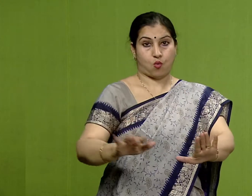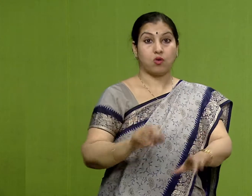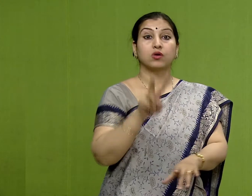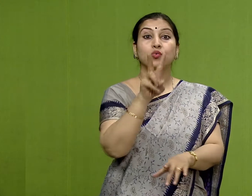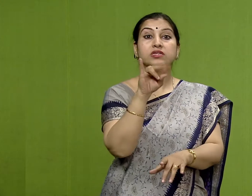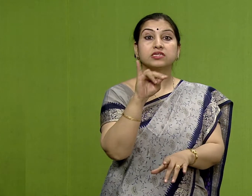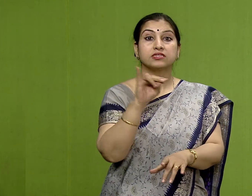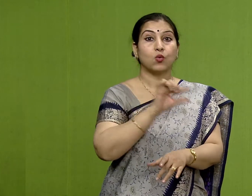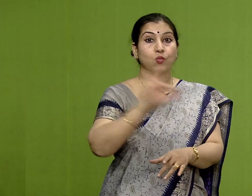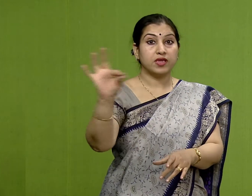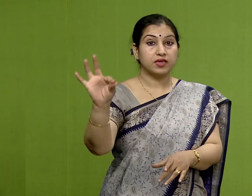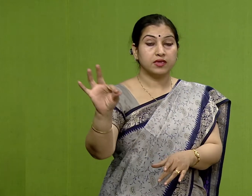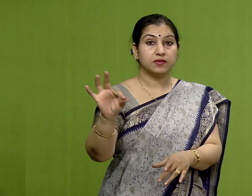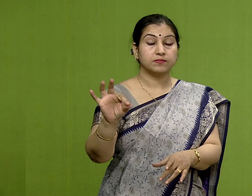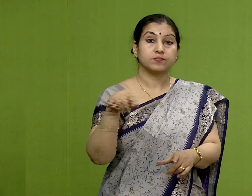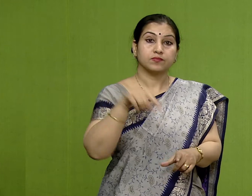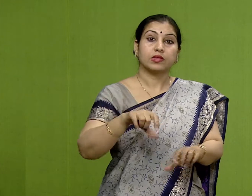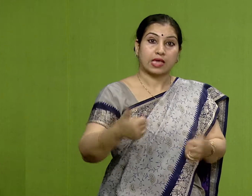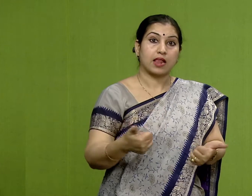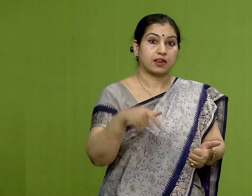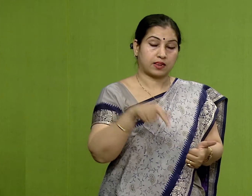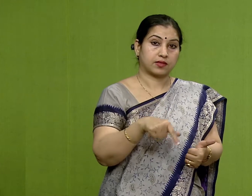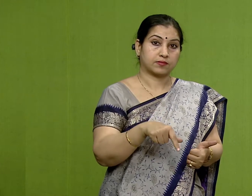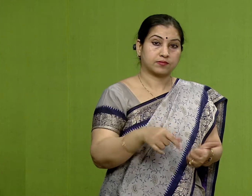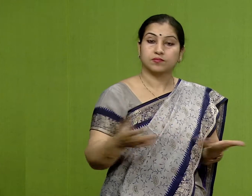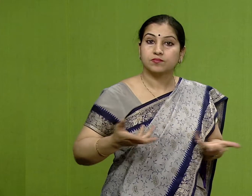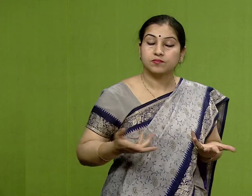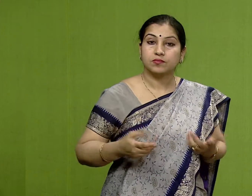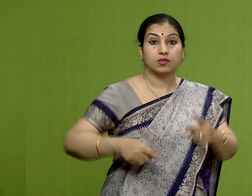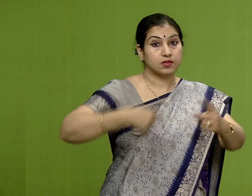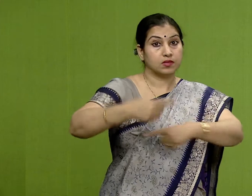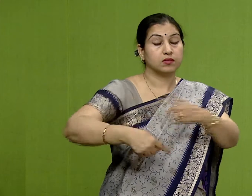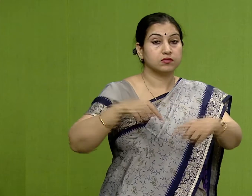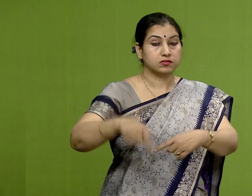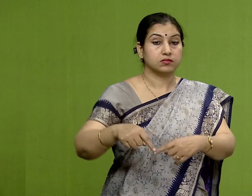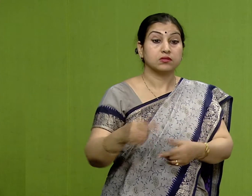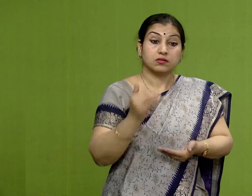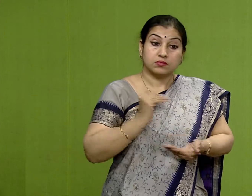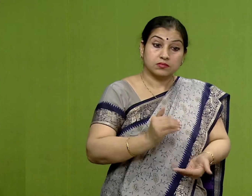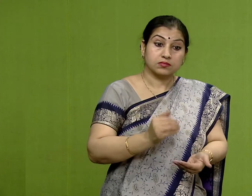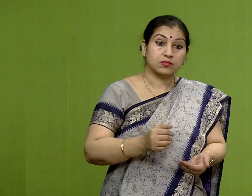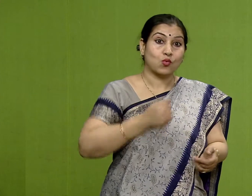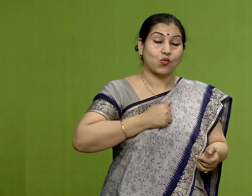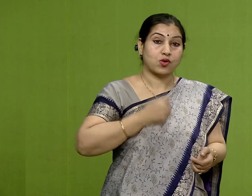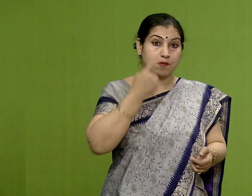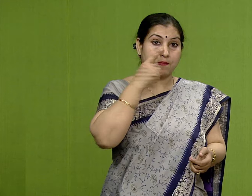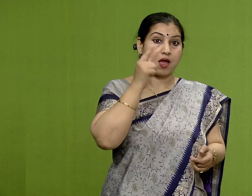26 weeks, which can be also used for lactation